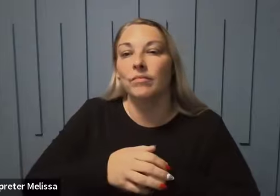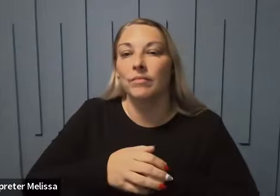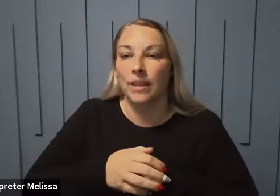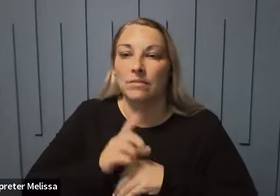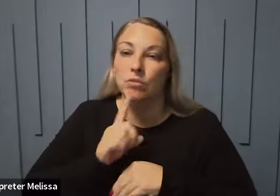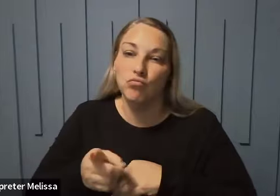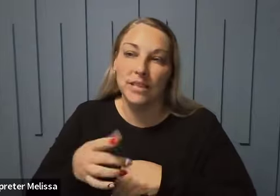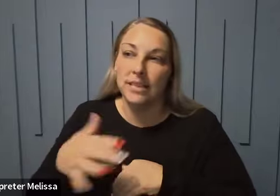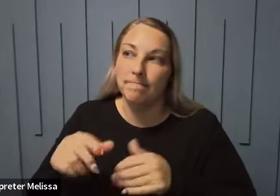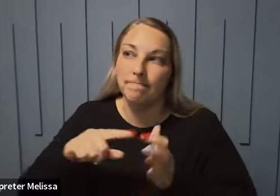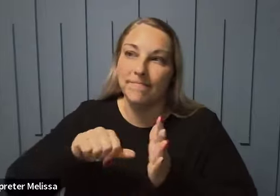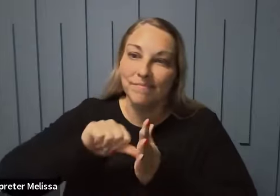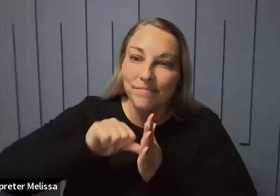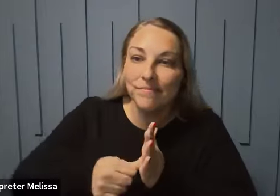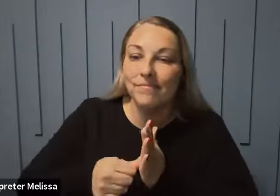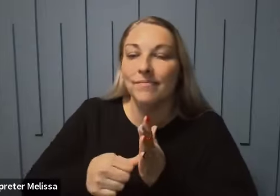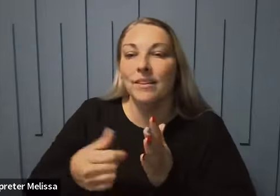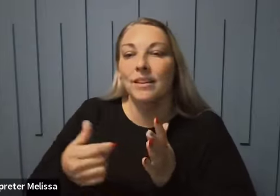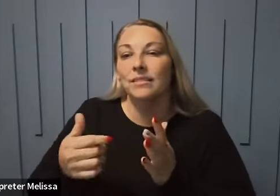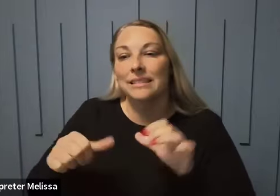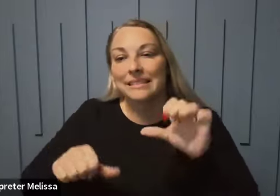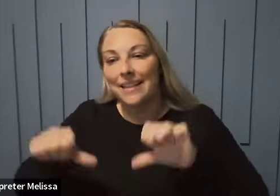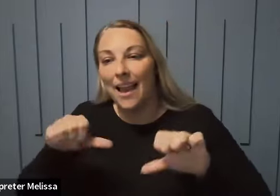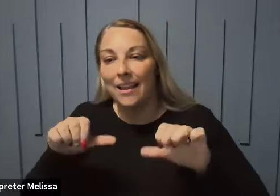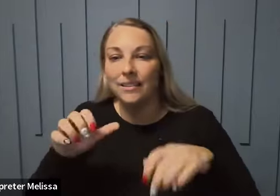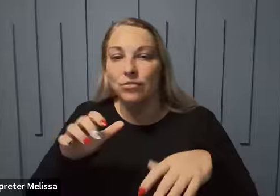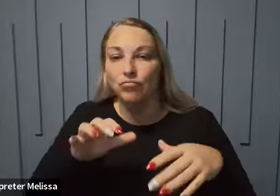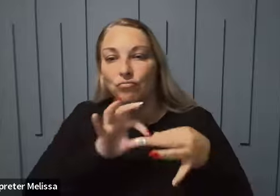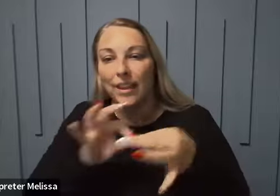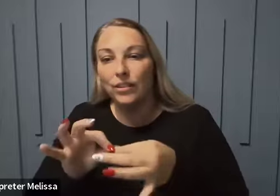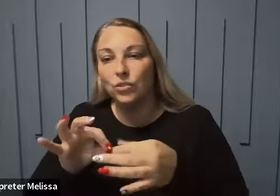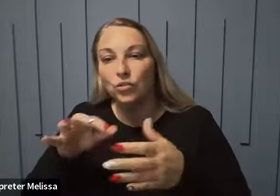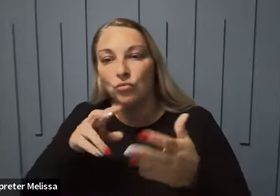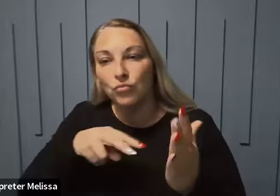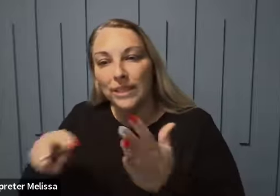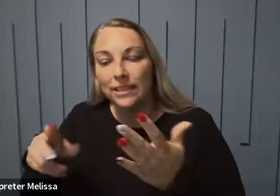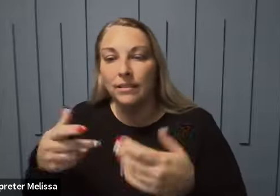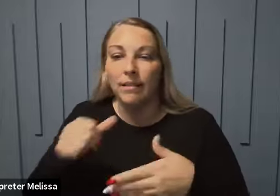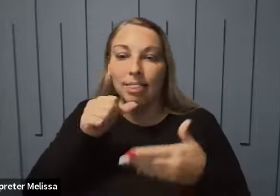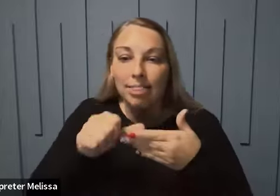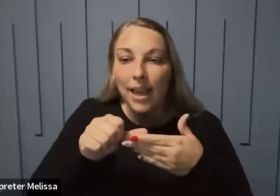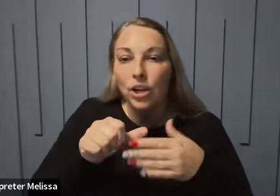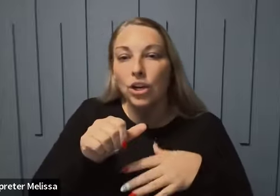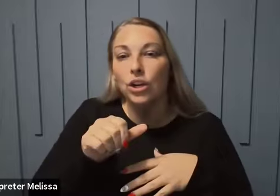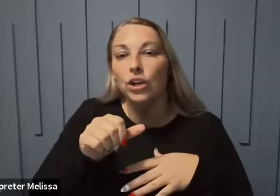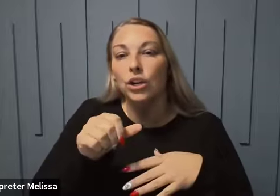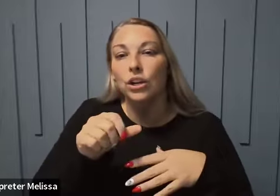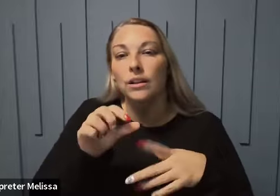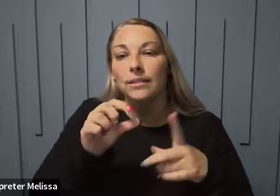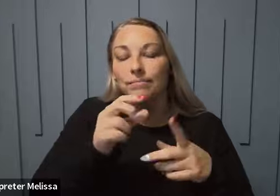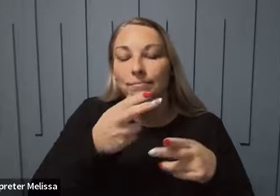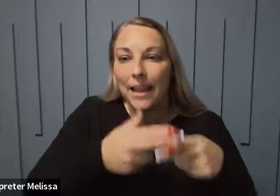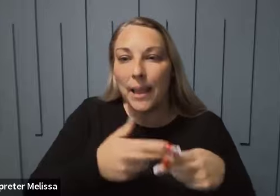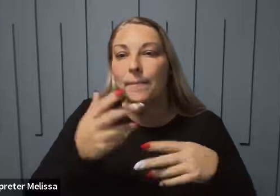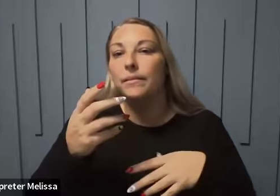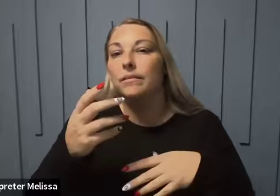our research about the science of reading. So like rhyming, alliteration, letter naming, phonemic awareness, all